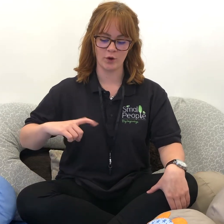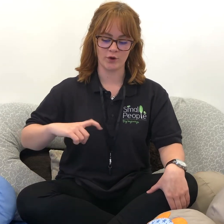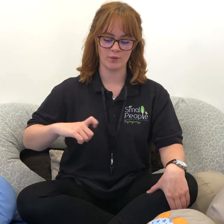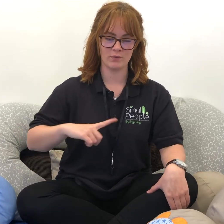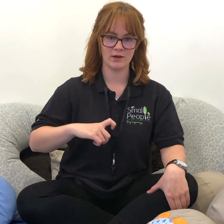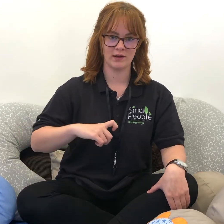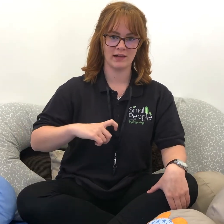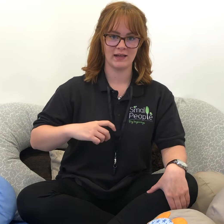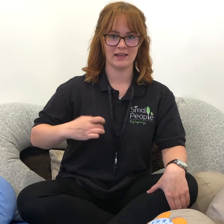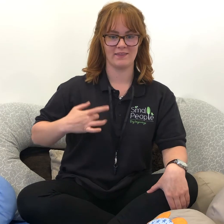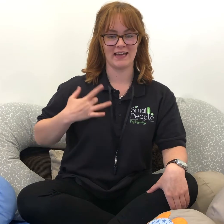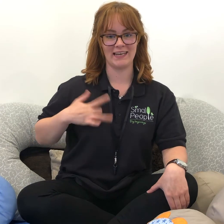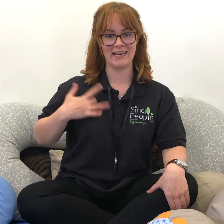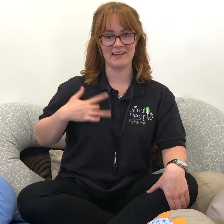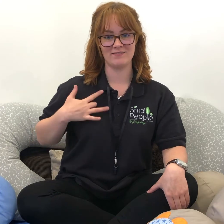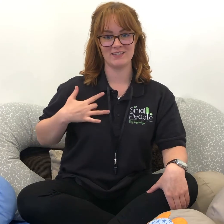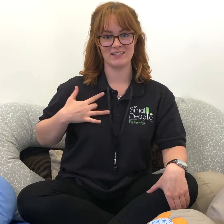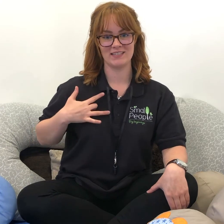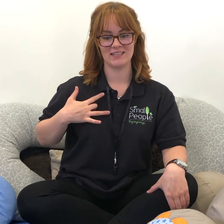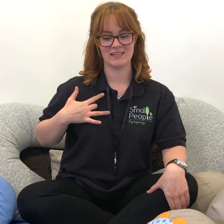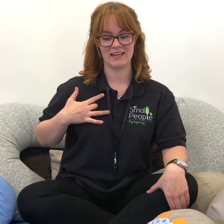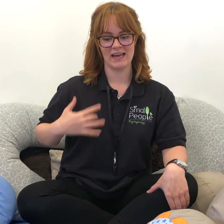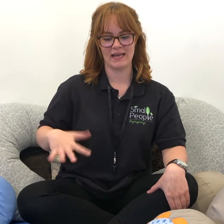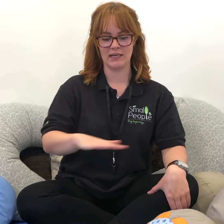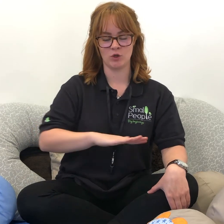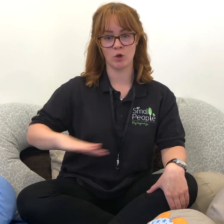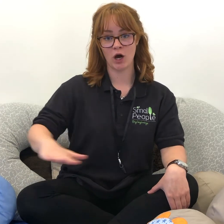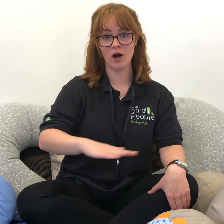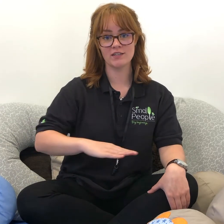worm that lives in your garden.